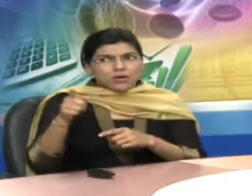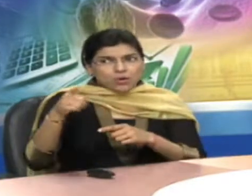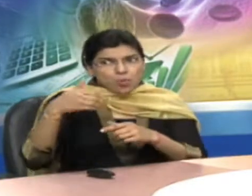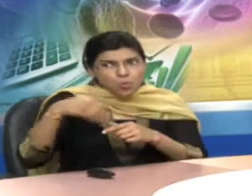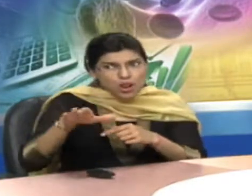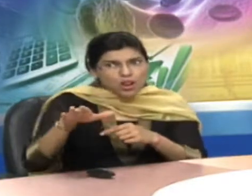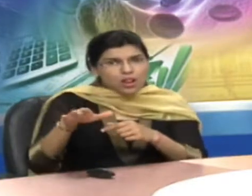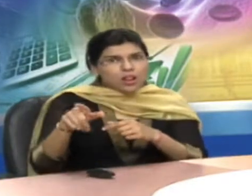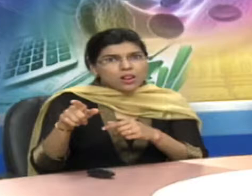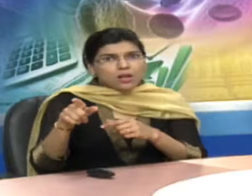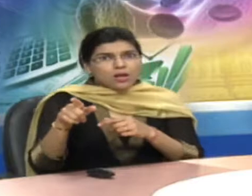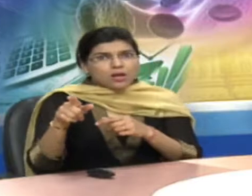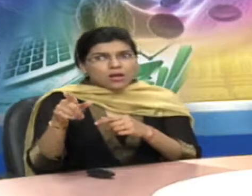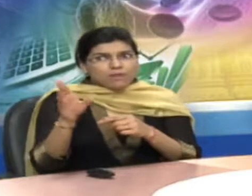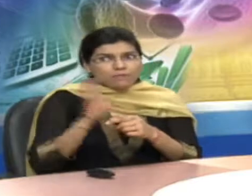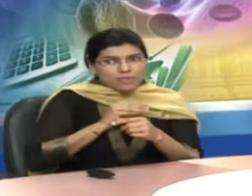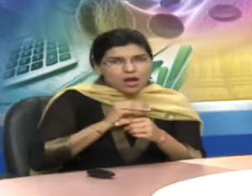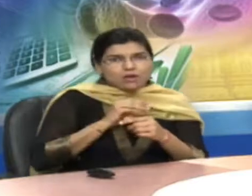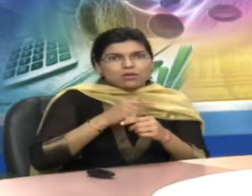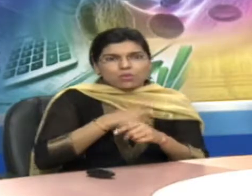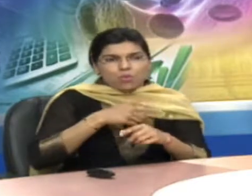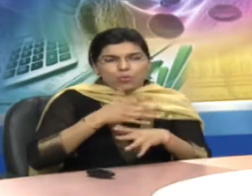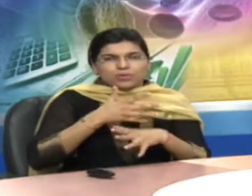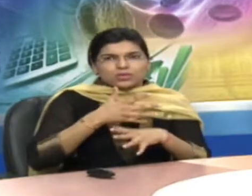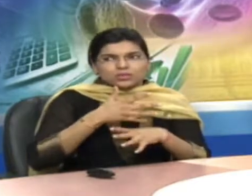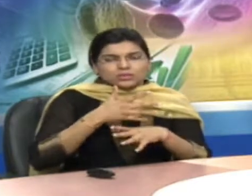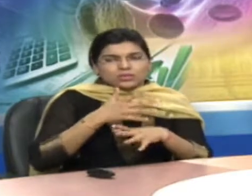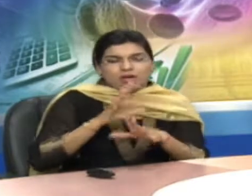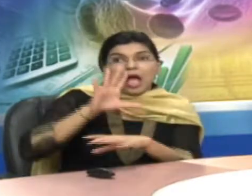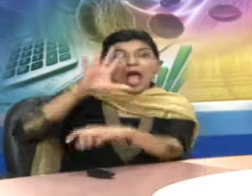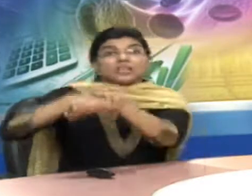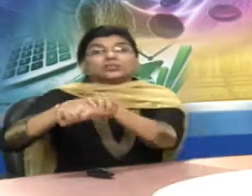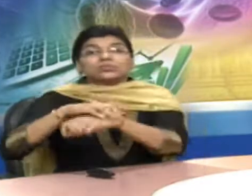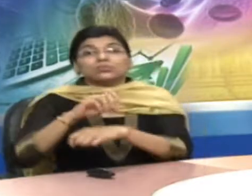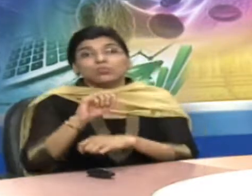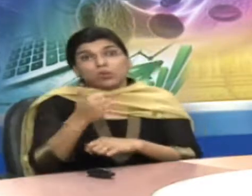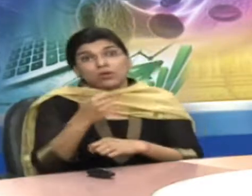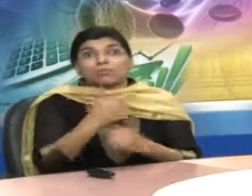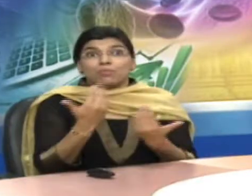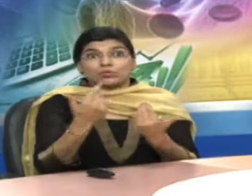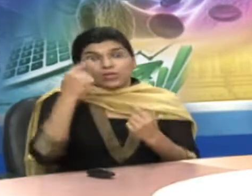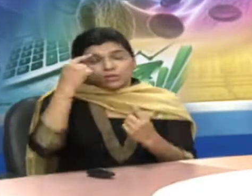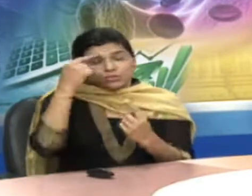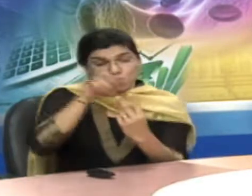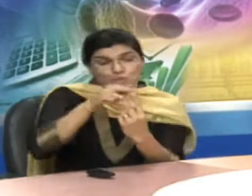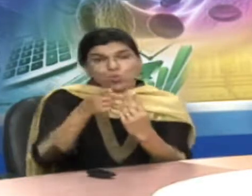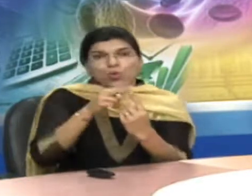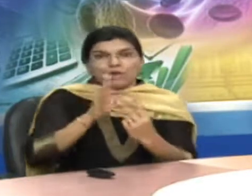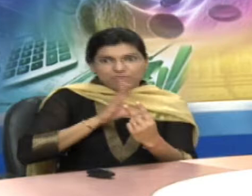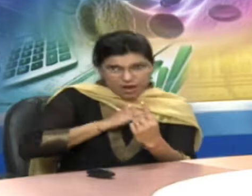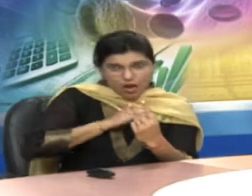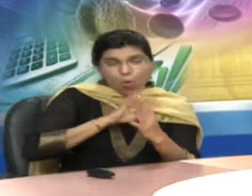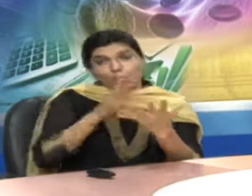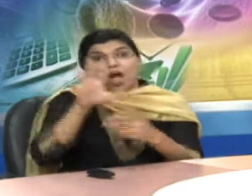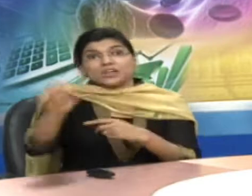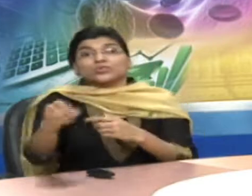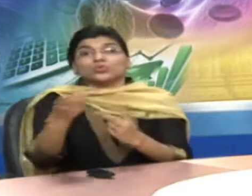then automatically animals may also get afraid and fearful.